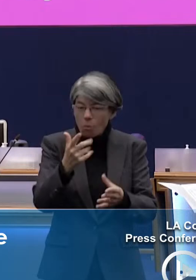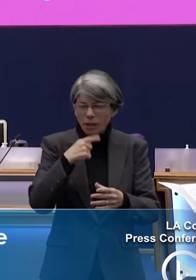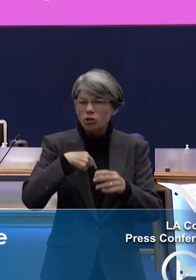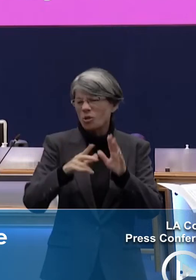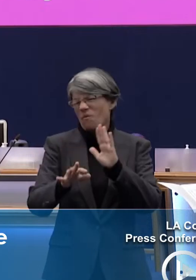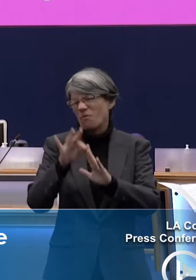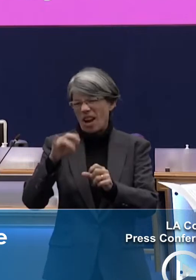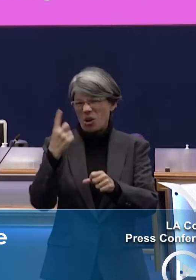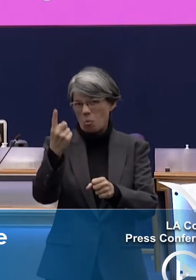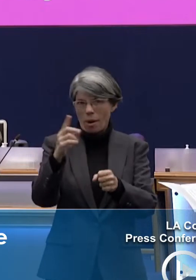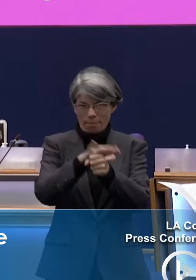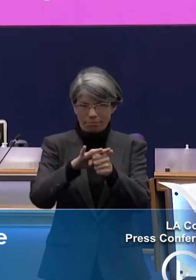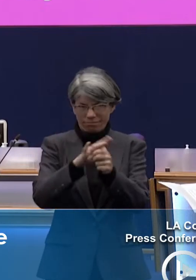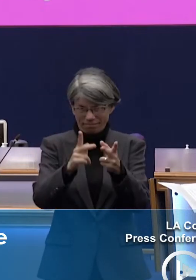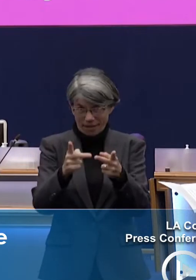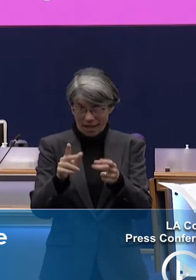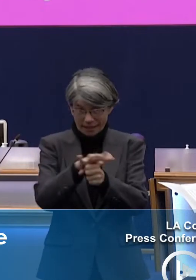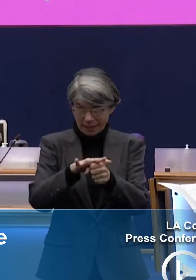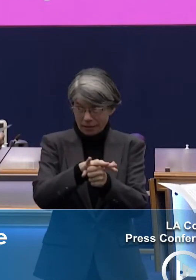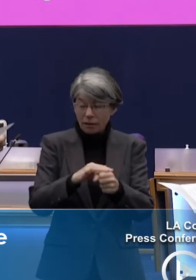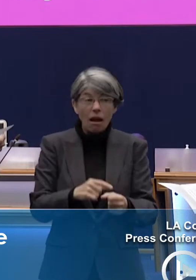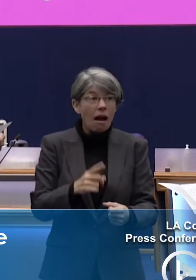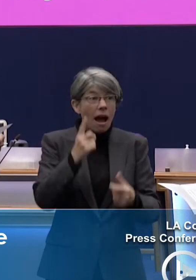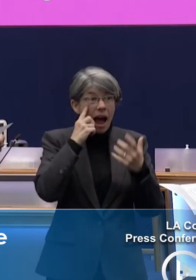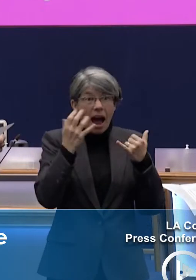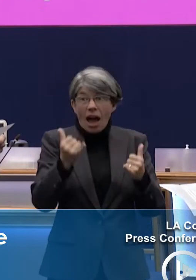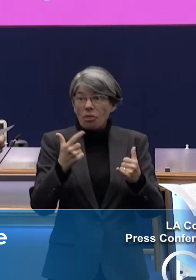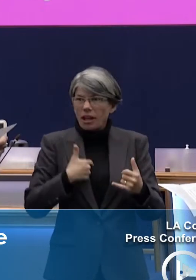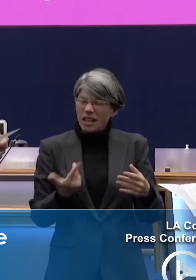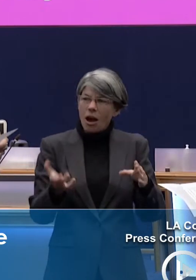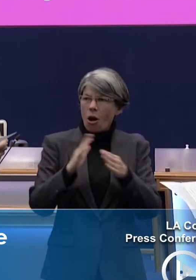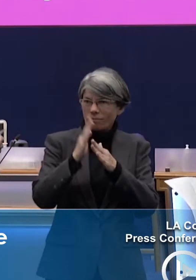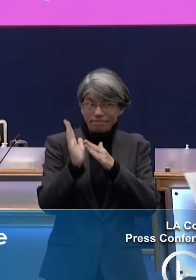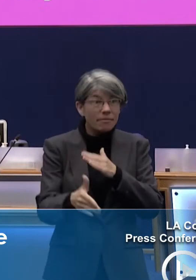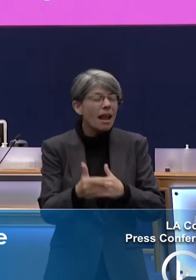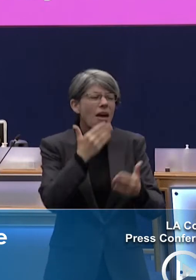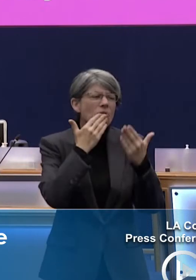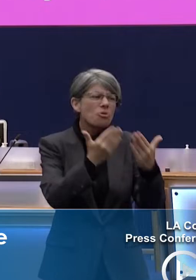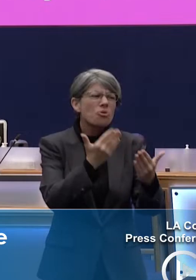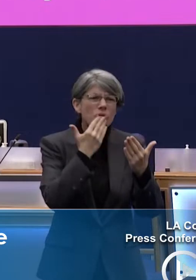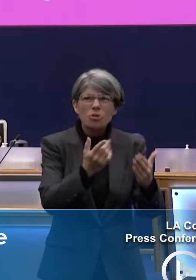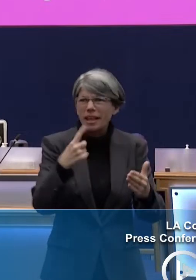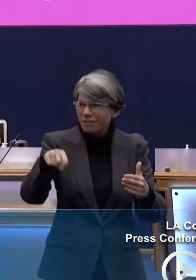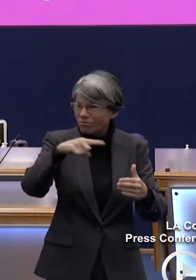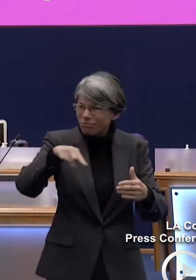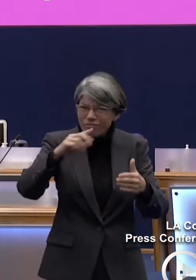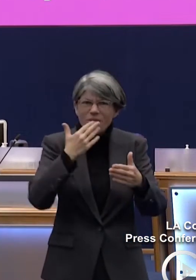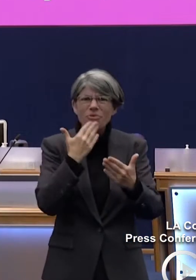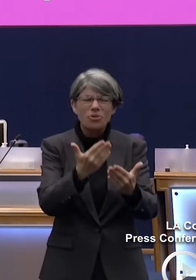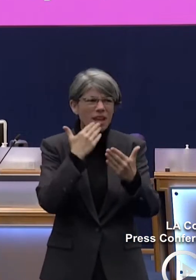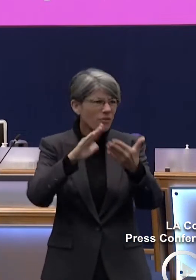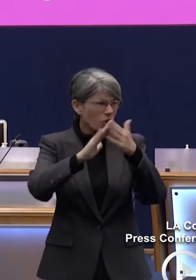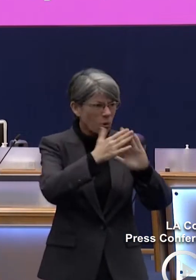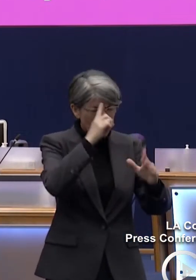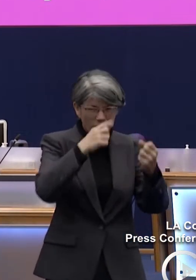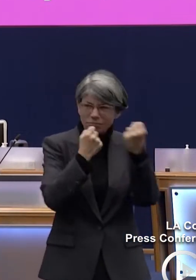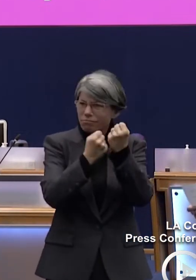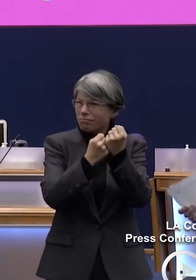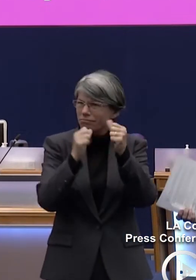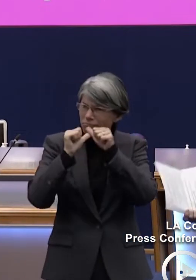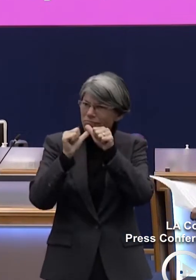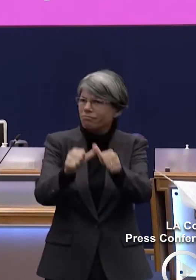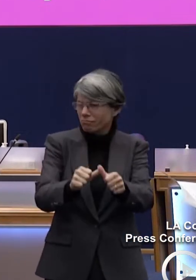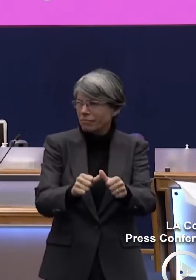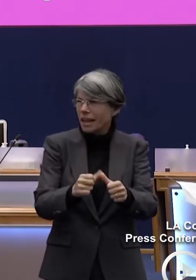one location. I think with that, I'll just close by thanking the community for your continual support and patience as